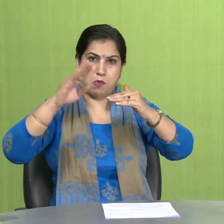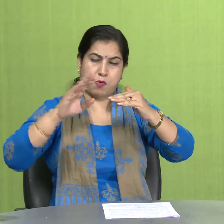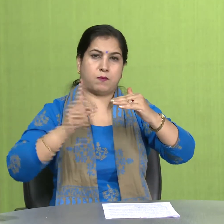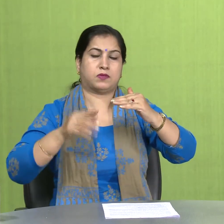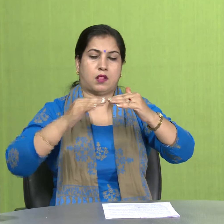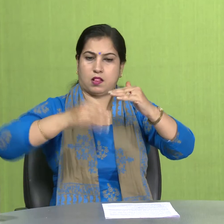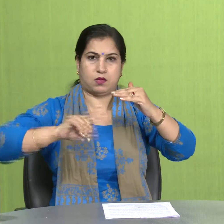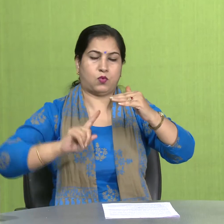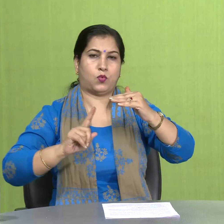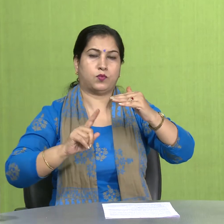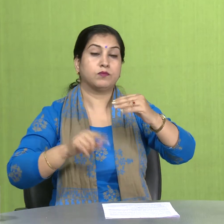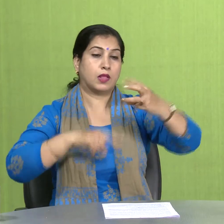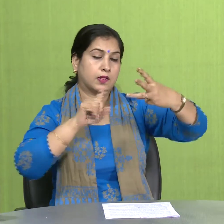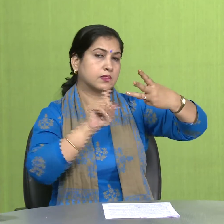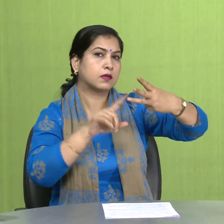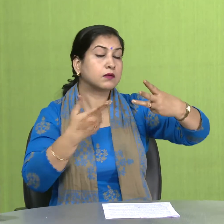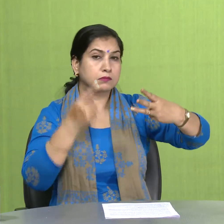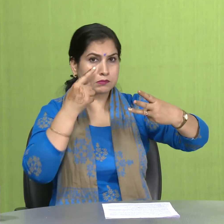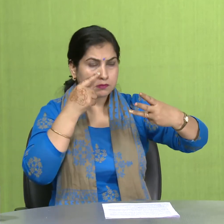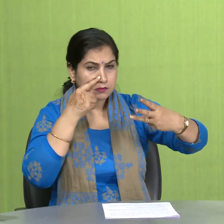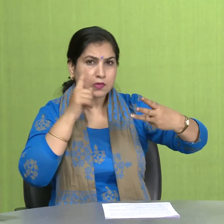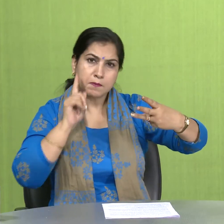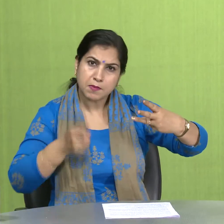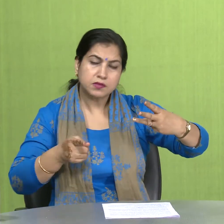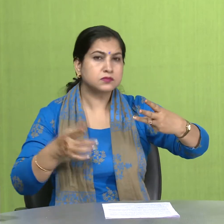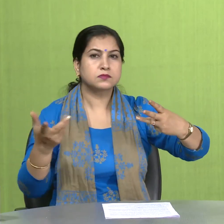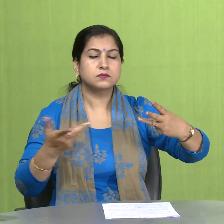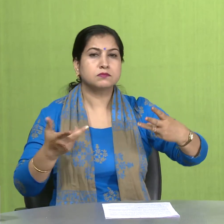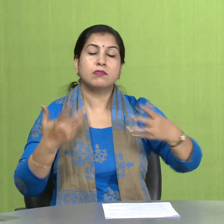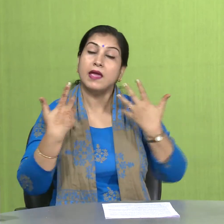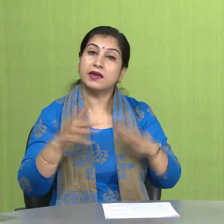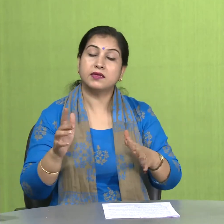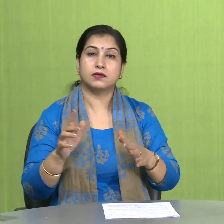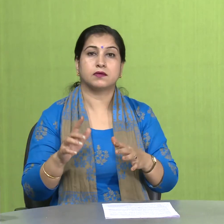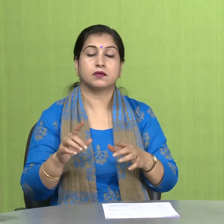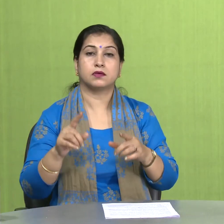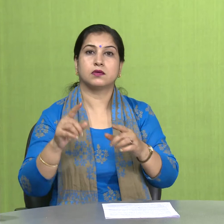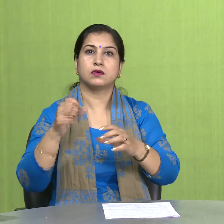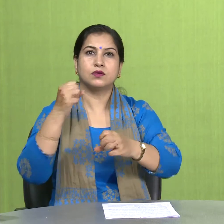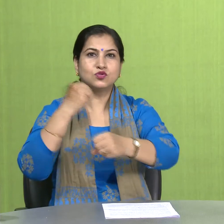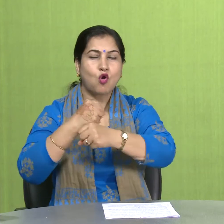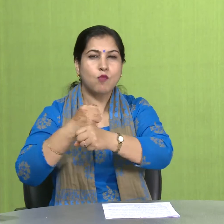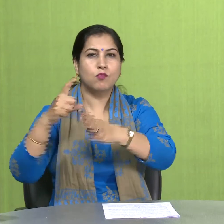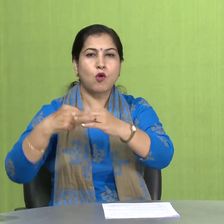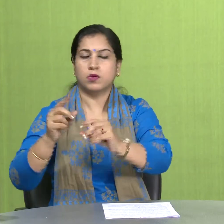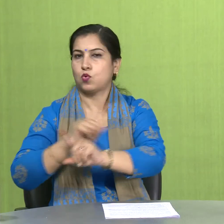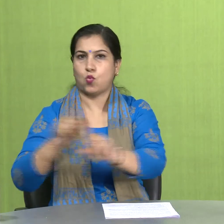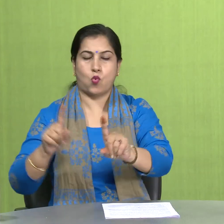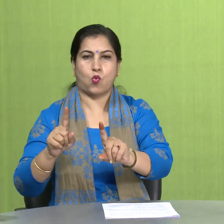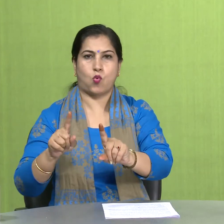And the third is he should not hold any office of profit. That means he should